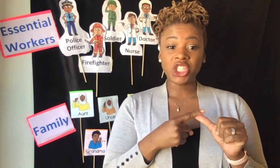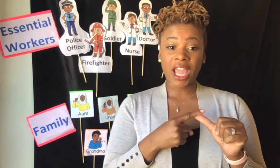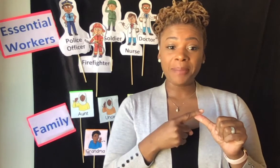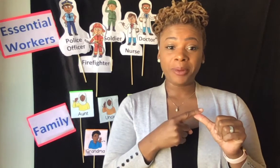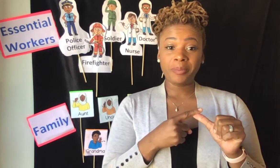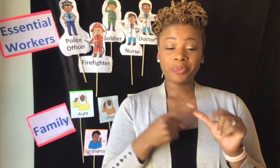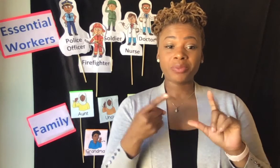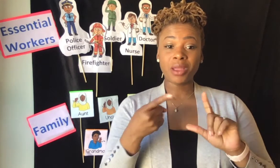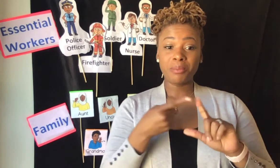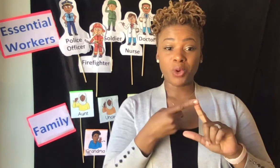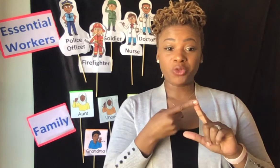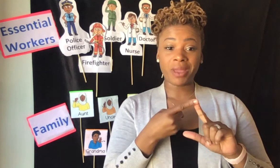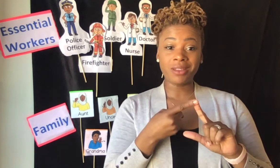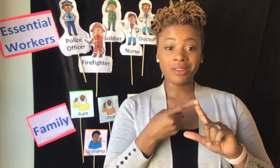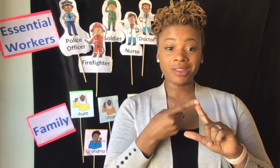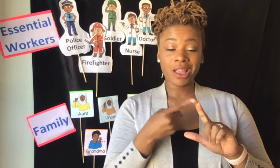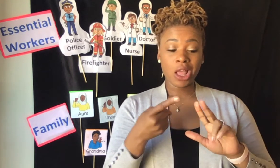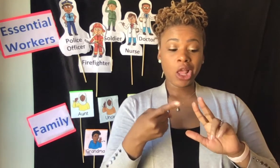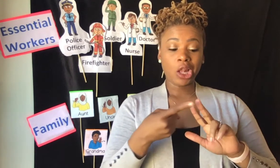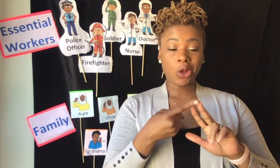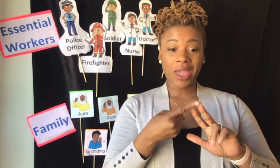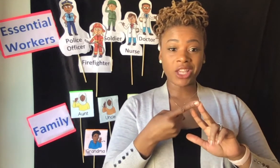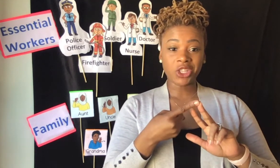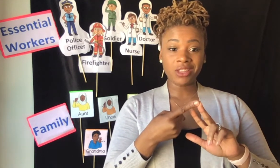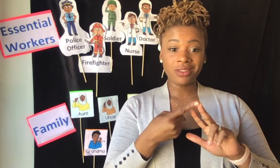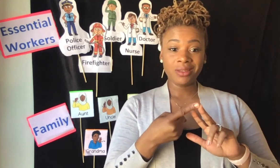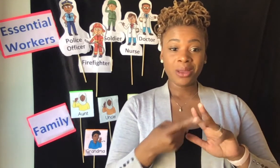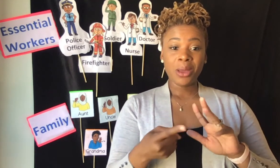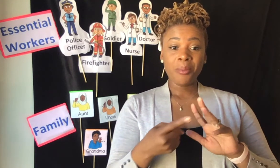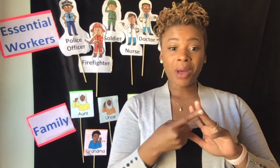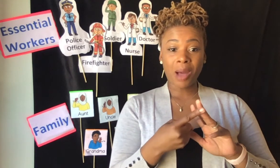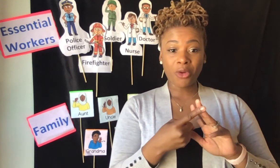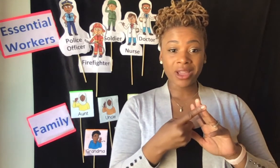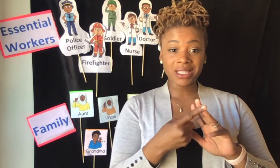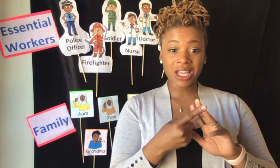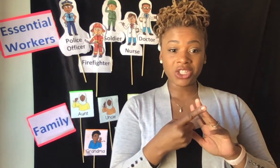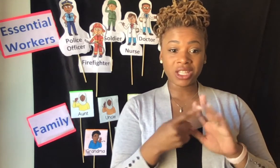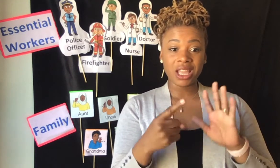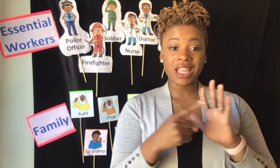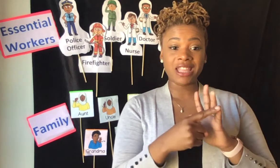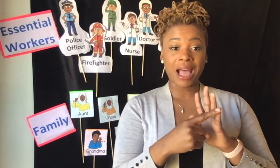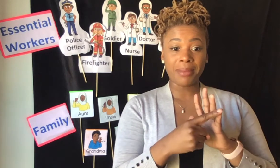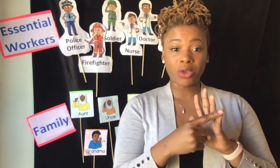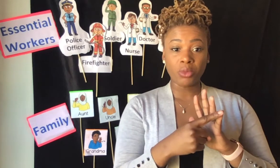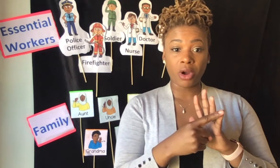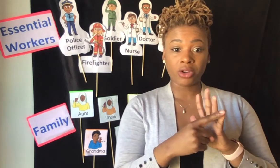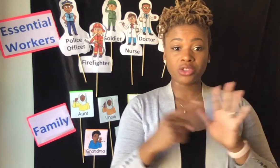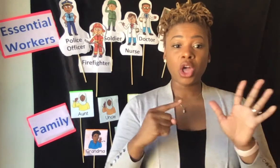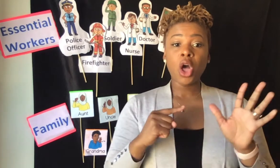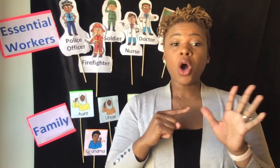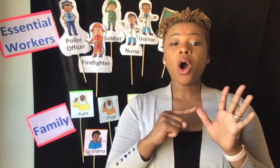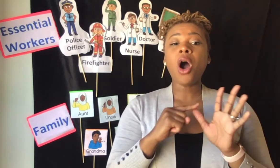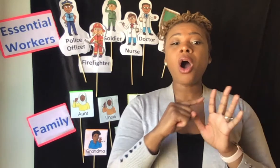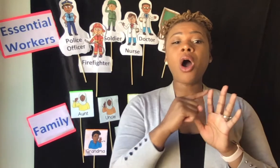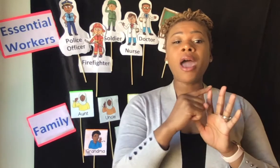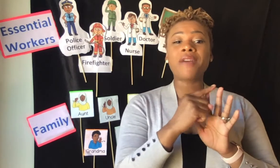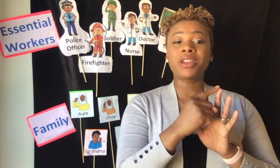shape, movement, location, palm orientation, and non-manual markers all have an